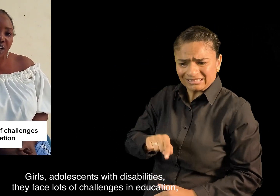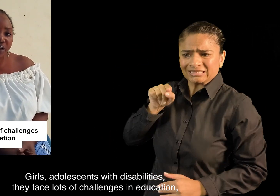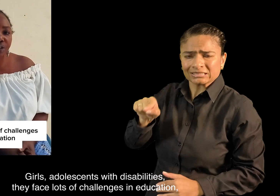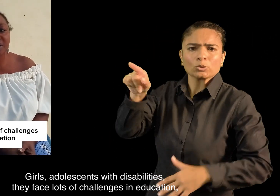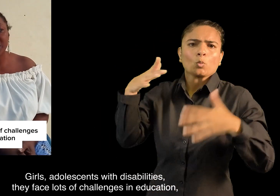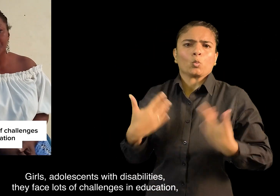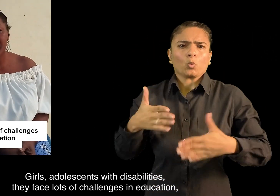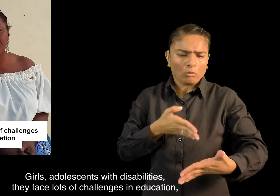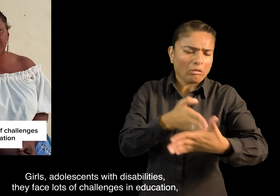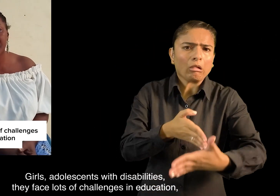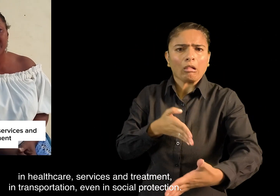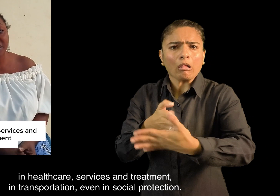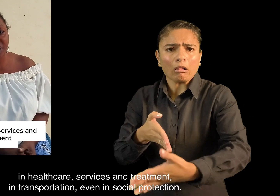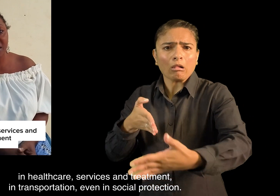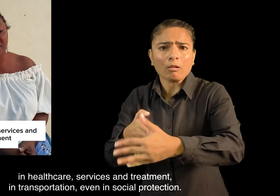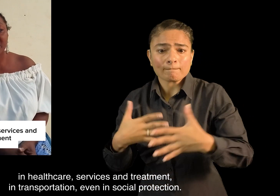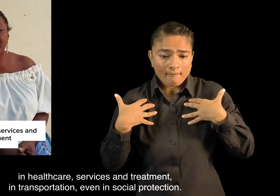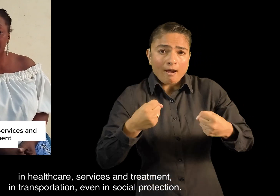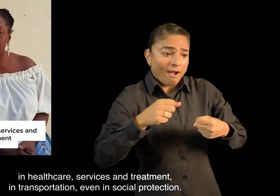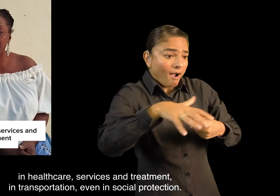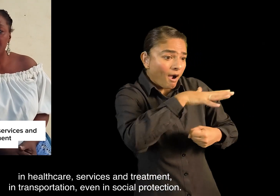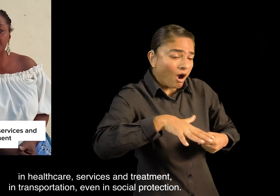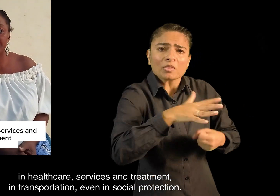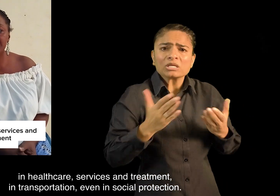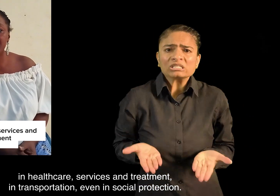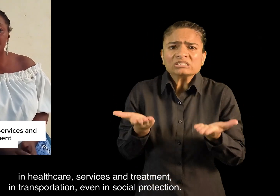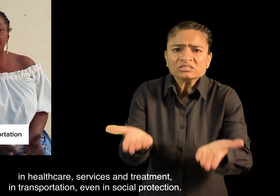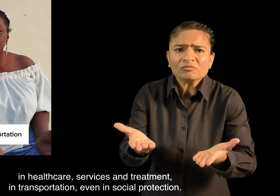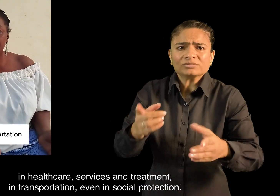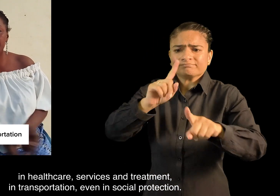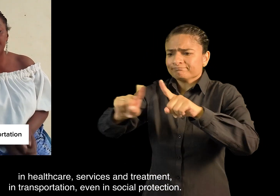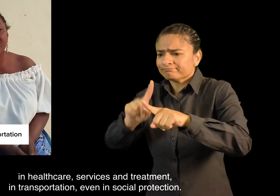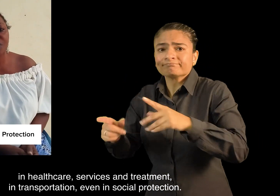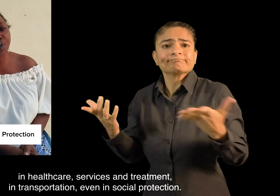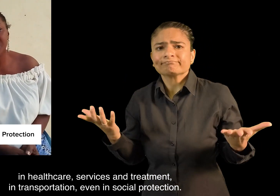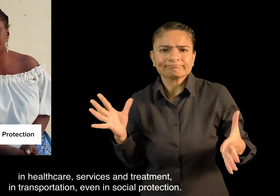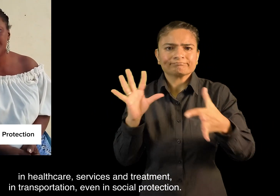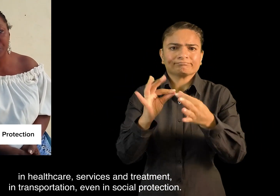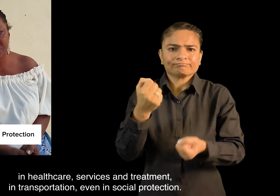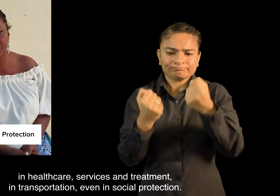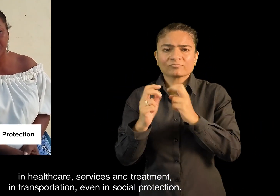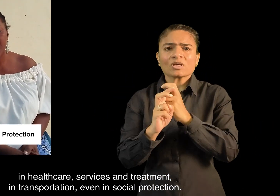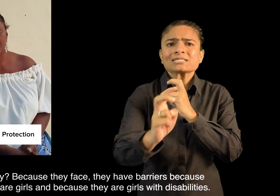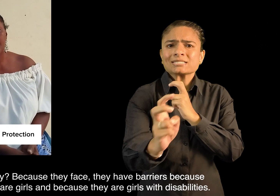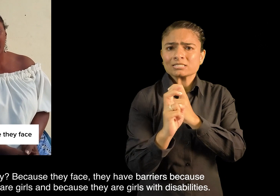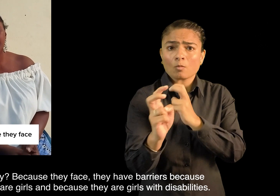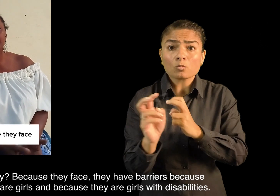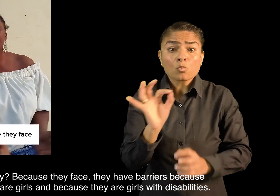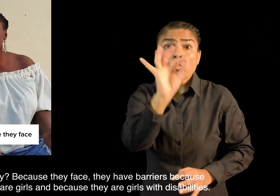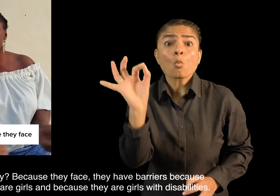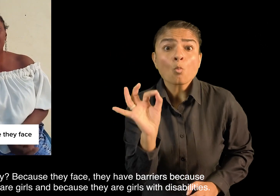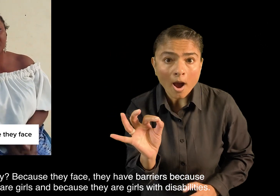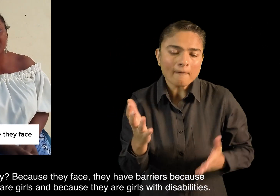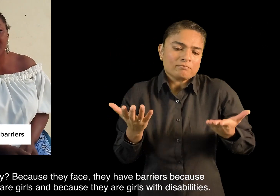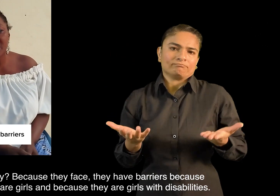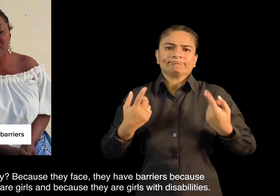lots of challenges in education, in healthcare, services and treatment, in transportation, even in social protection. Why?